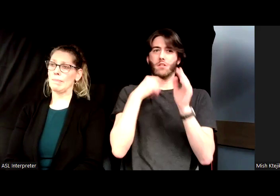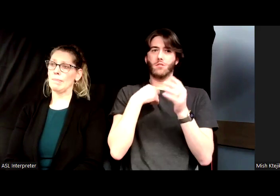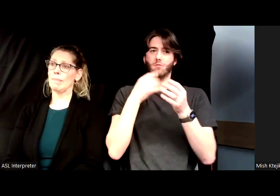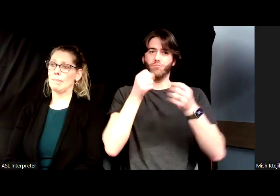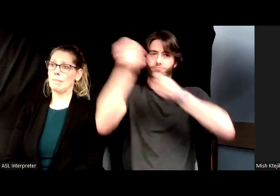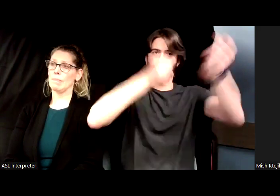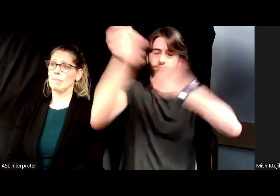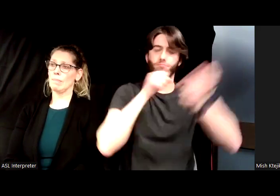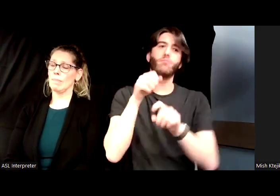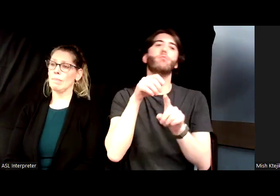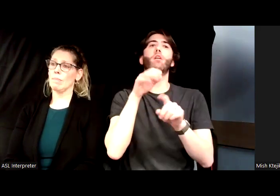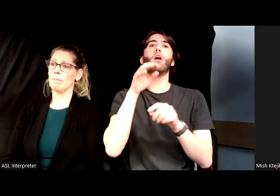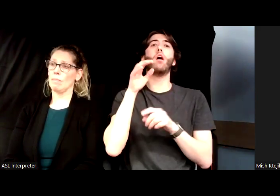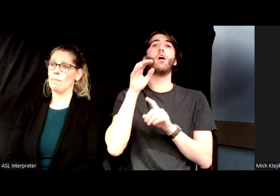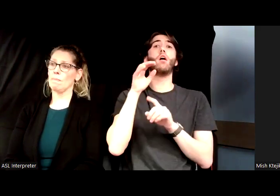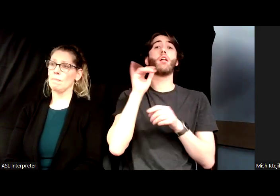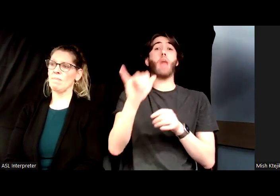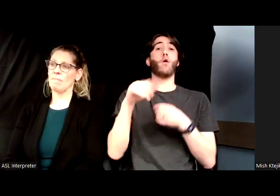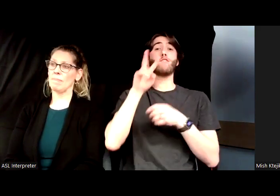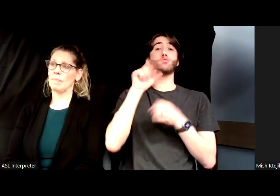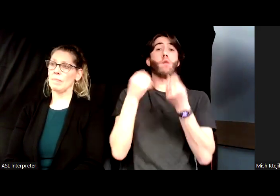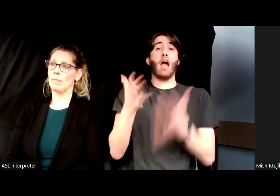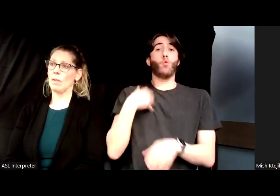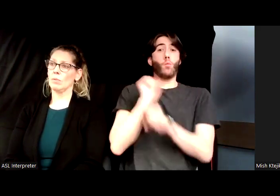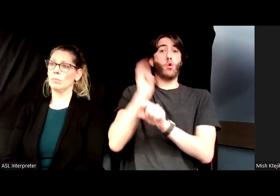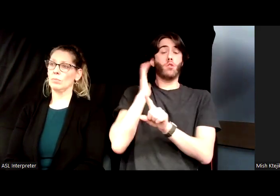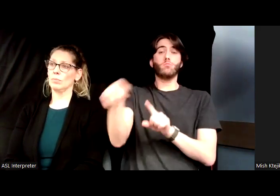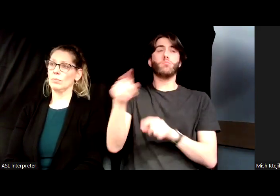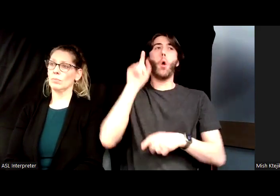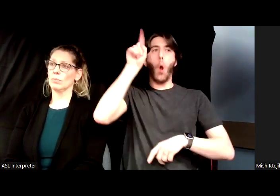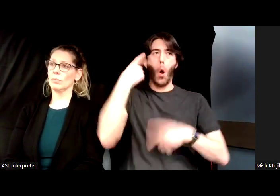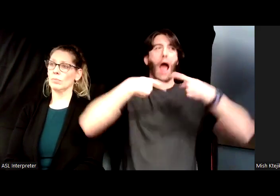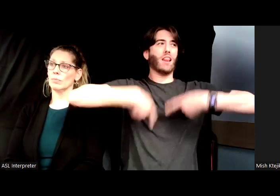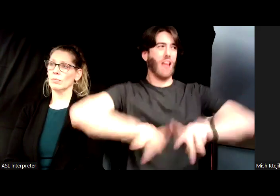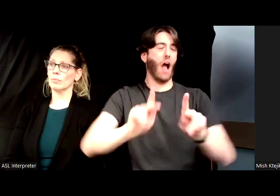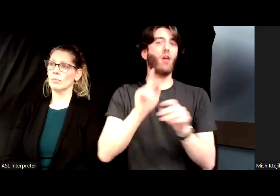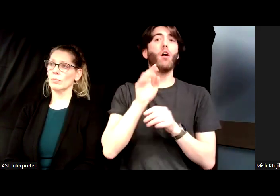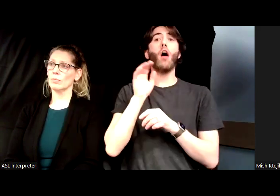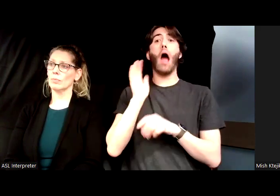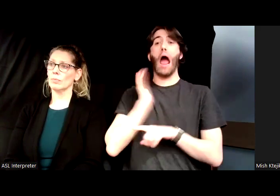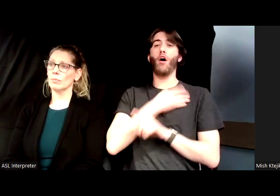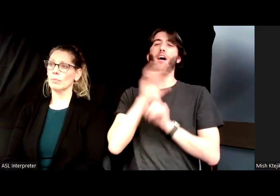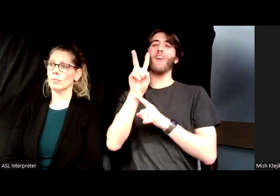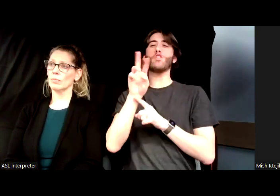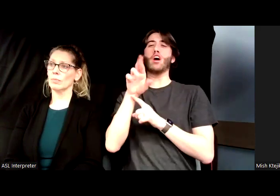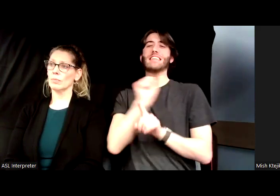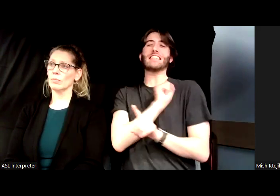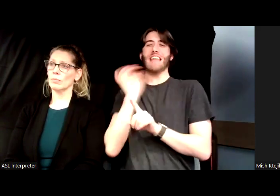VRS company. I did place interpreters out in the community. VRS provider only